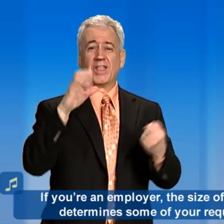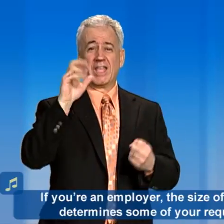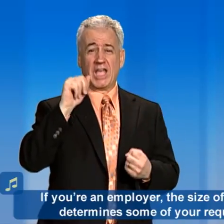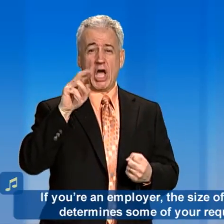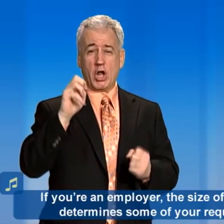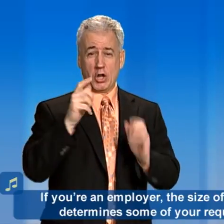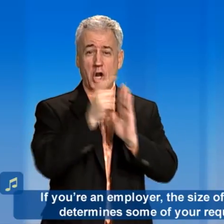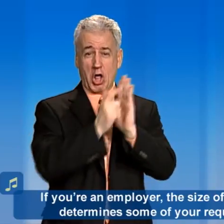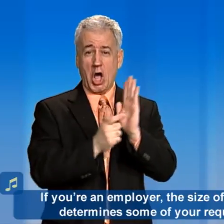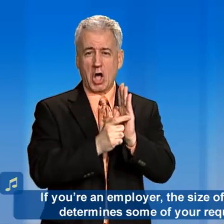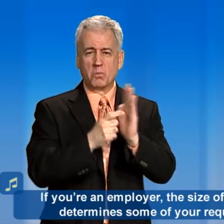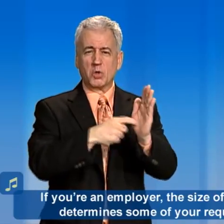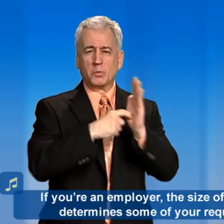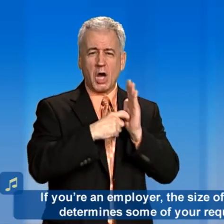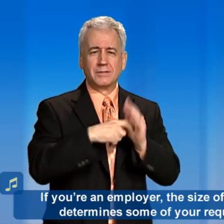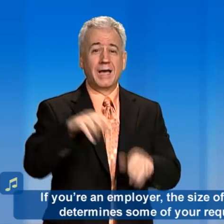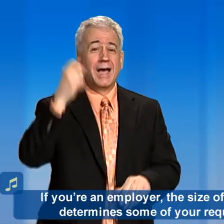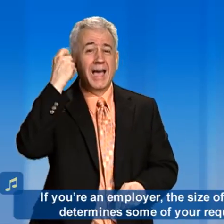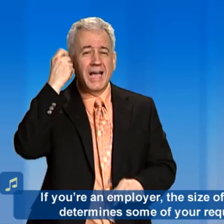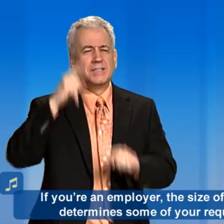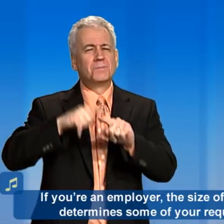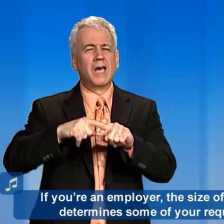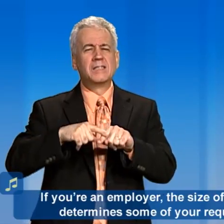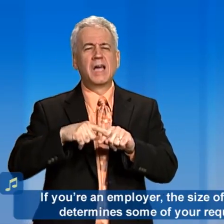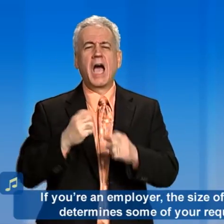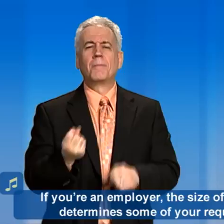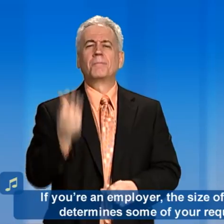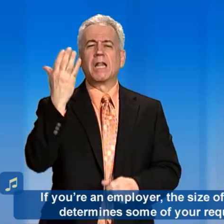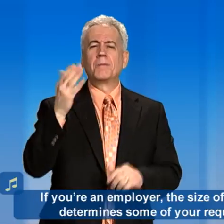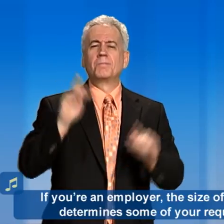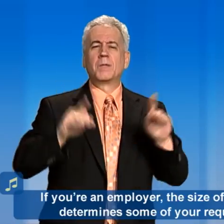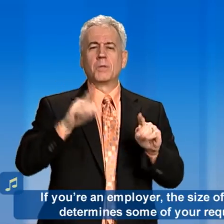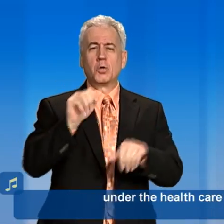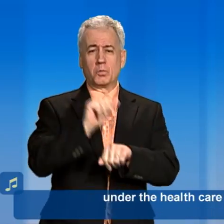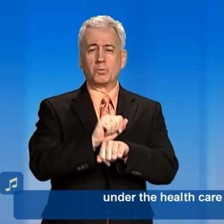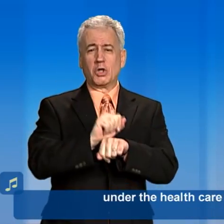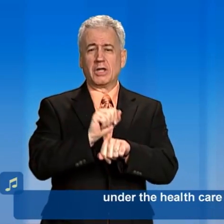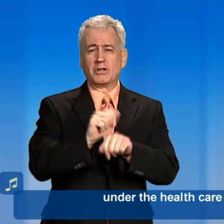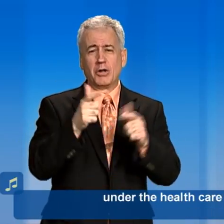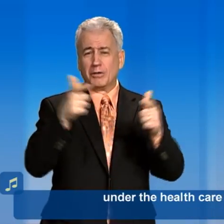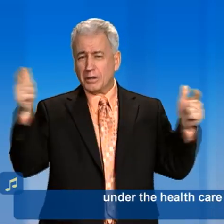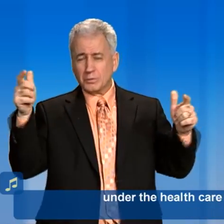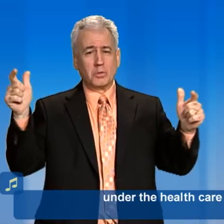If you're an employer, the size of your workforce determines some of your requirements under the healthcare law.